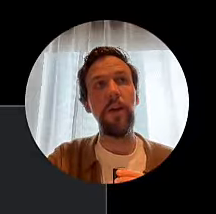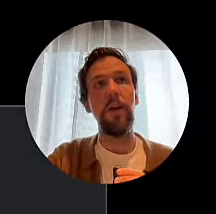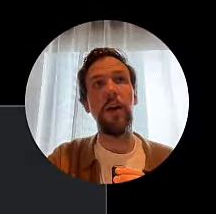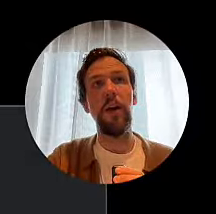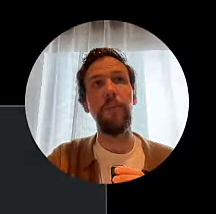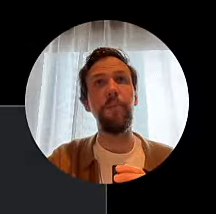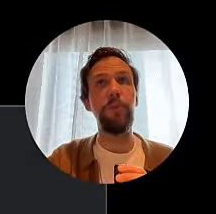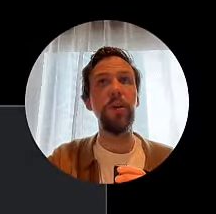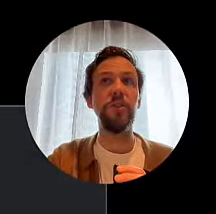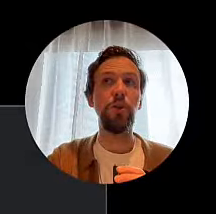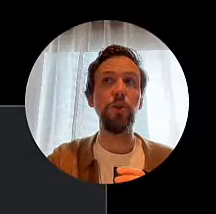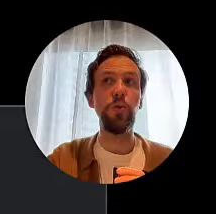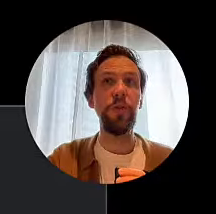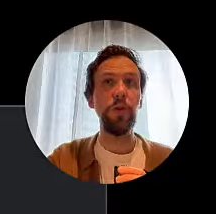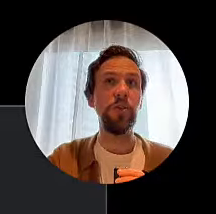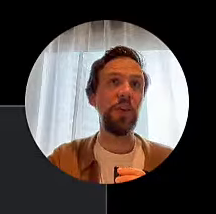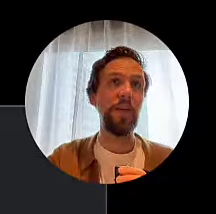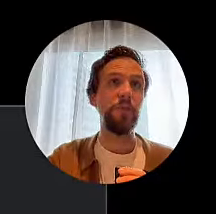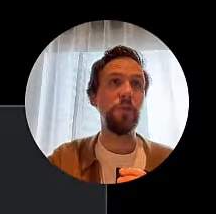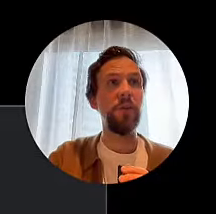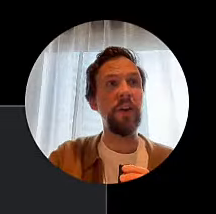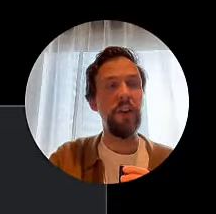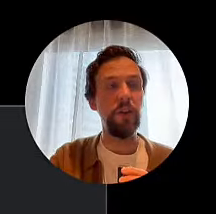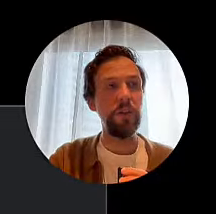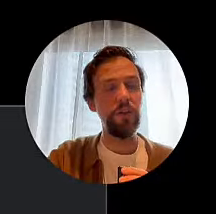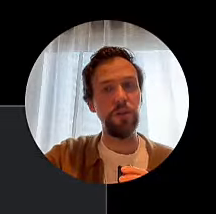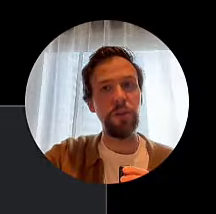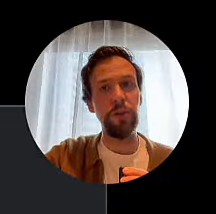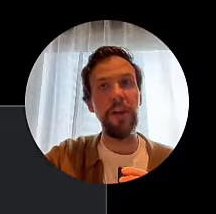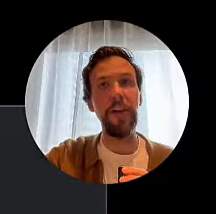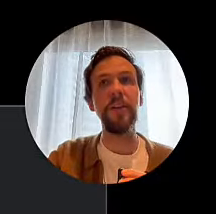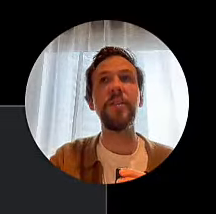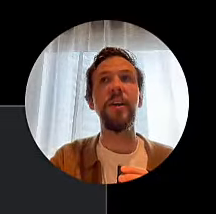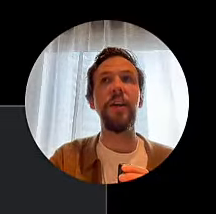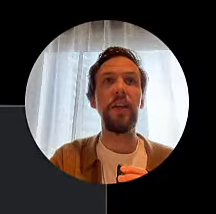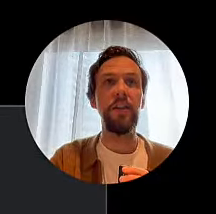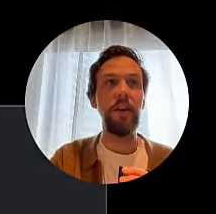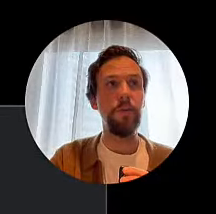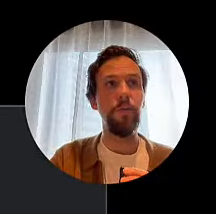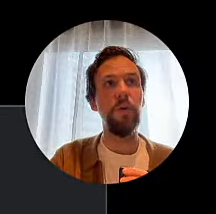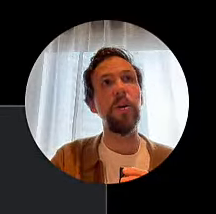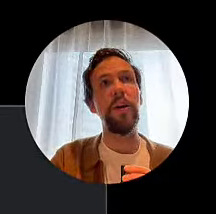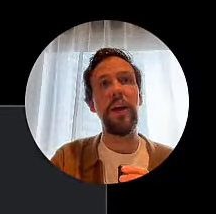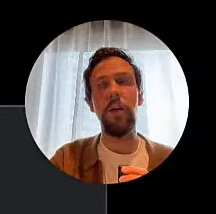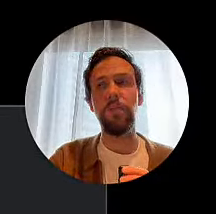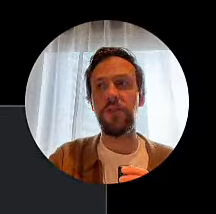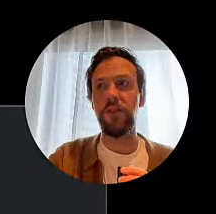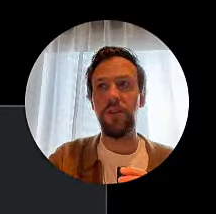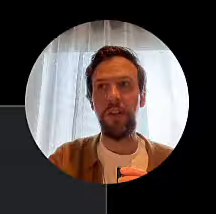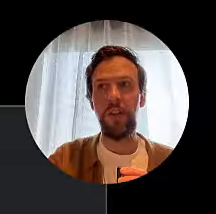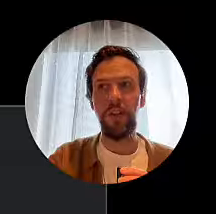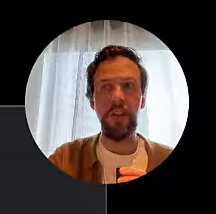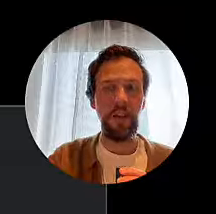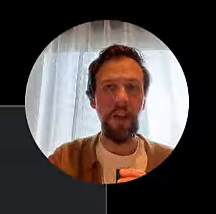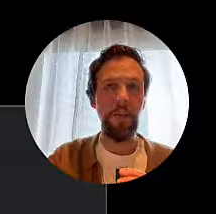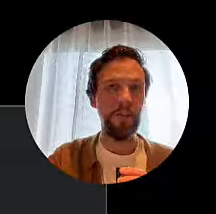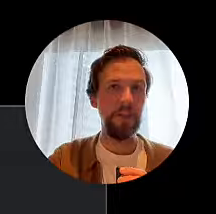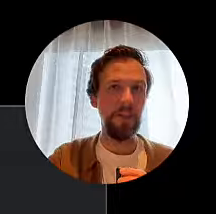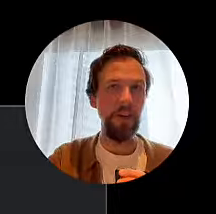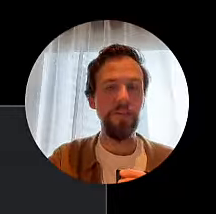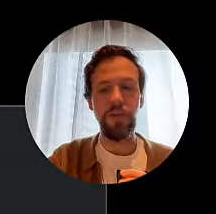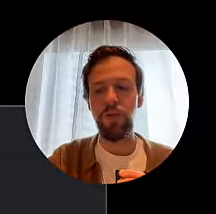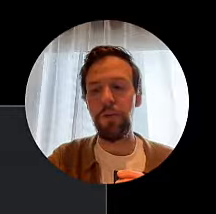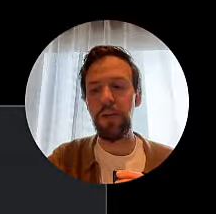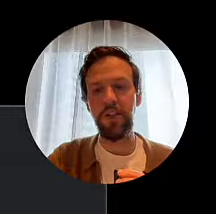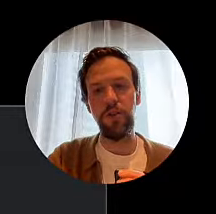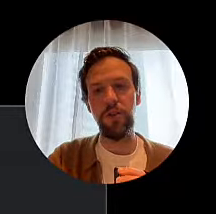people. Because good reviews on the App Store increase your search rankings and therefore helps the apps